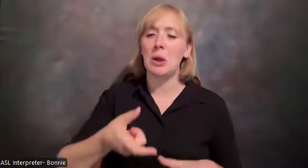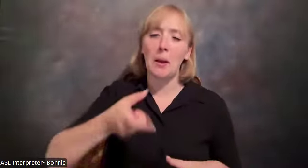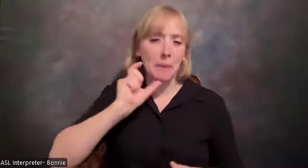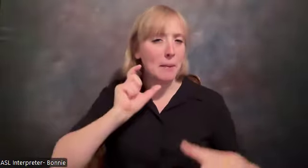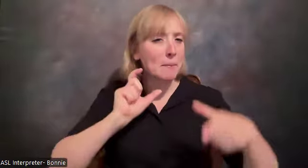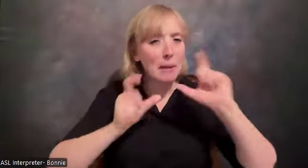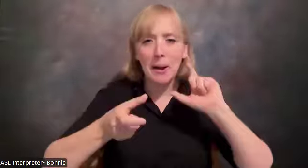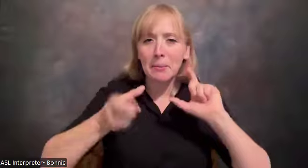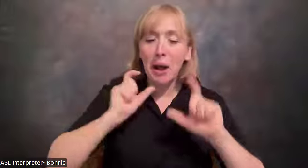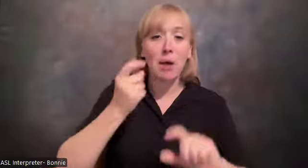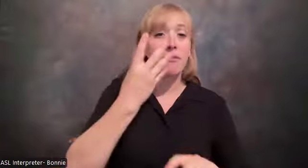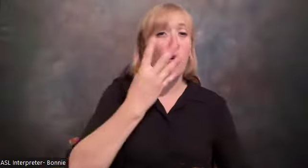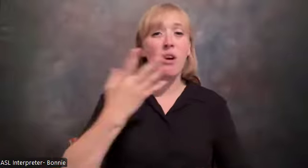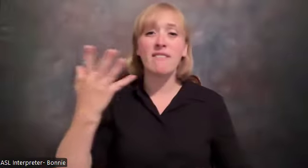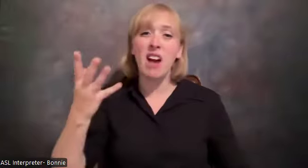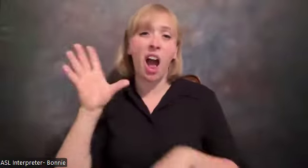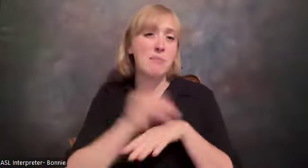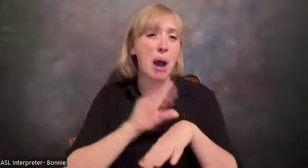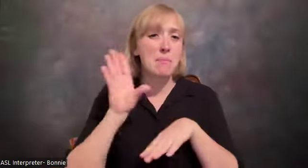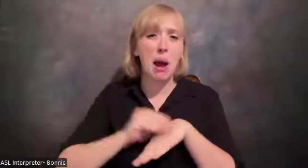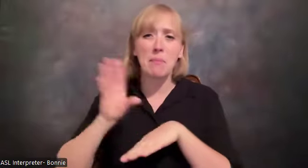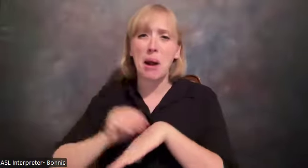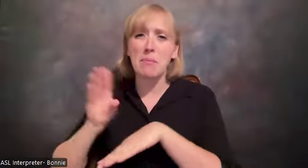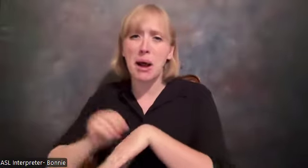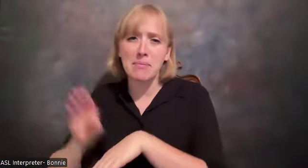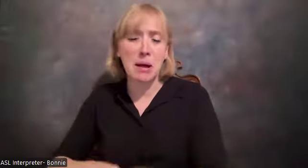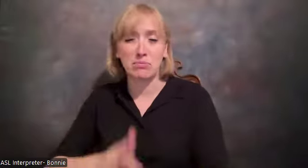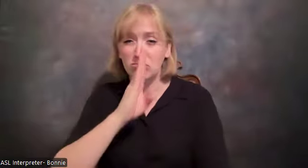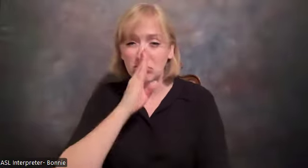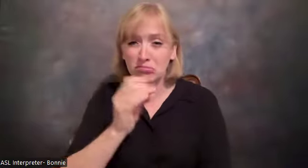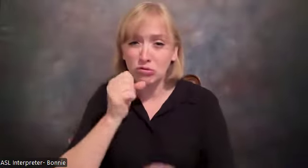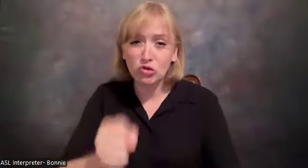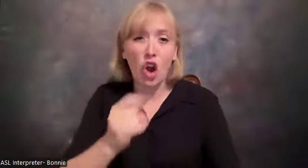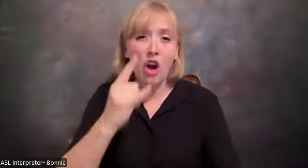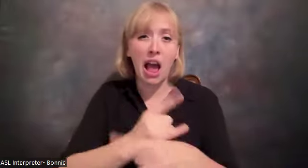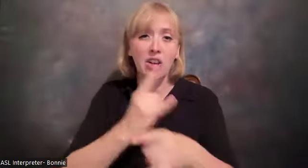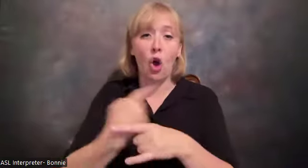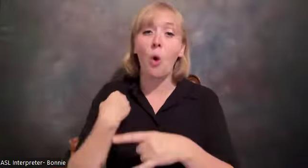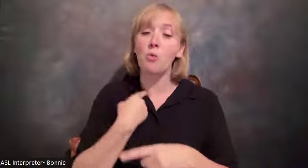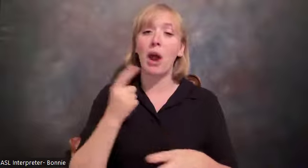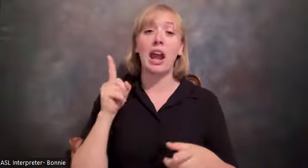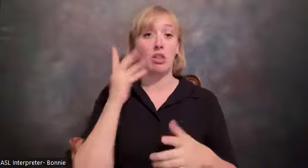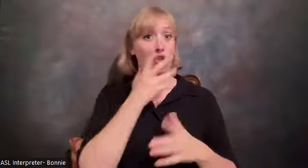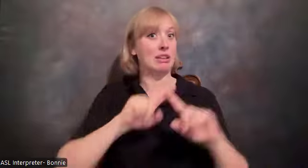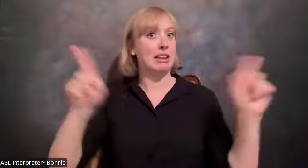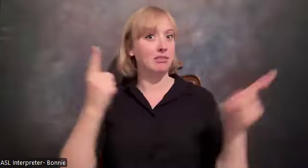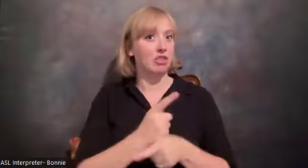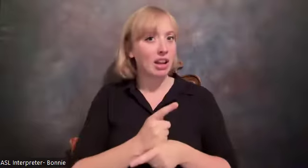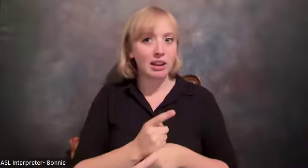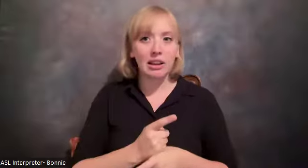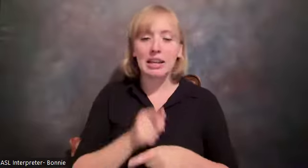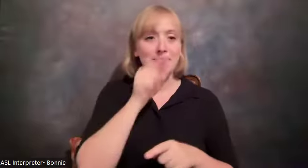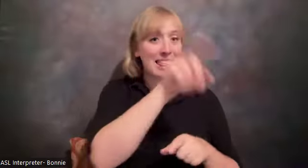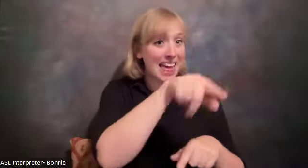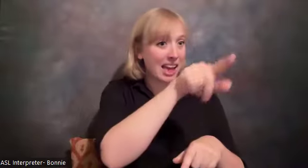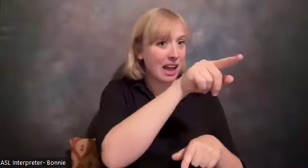no mixer, good. If we all took 4 or 5 stiff drinks, we'd all be acting very, very differently, right? Over in this